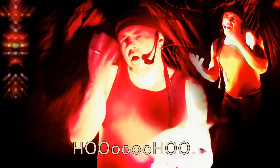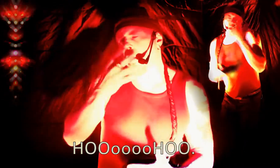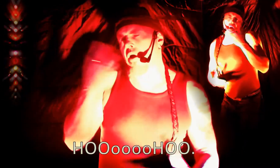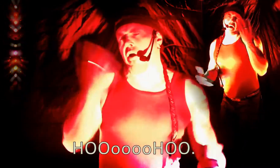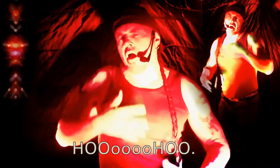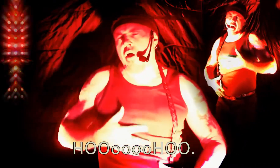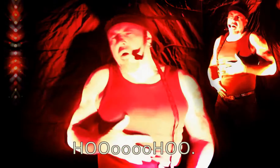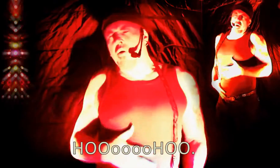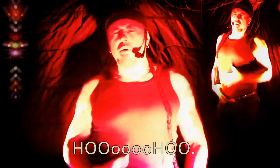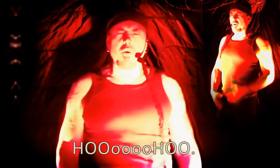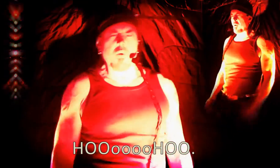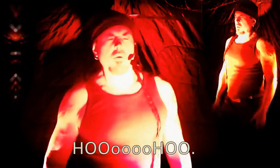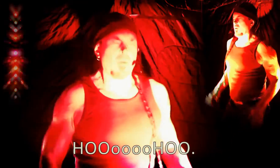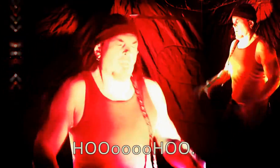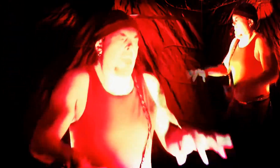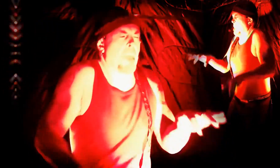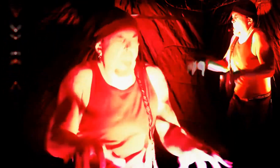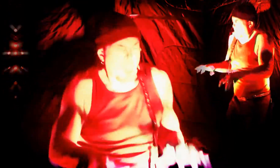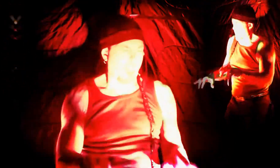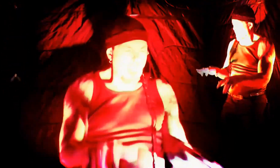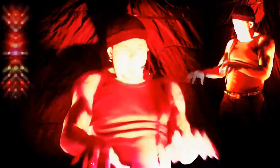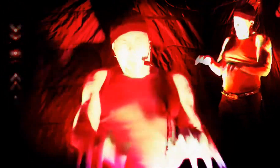Ooh, oh.